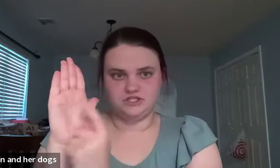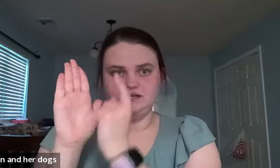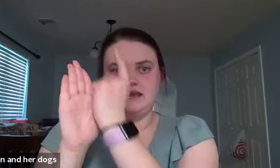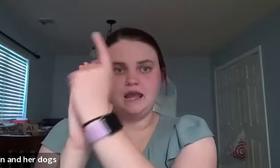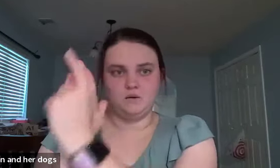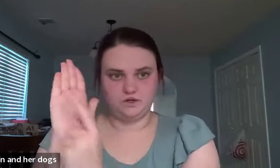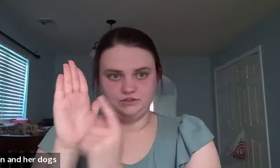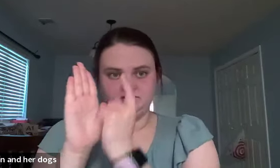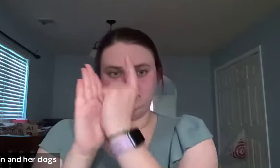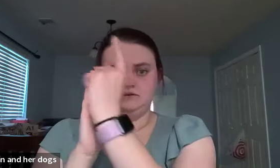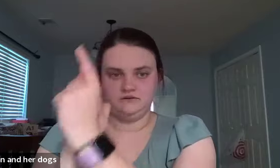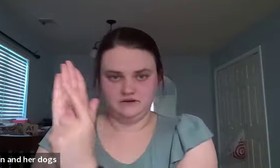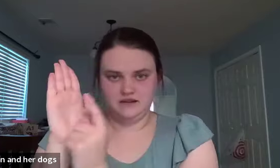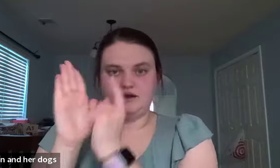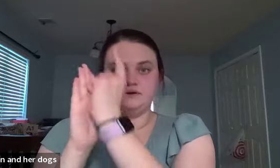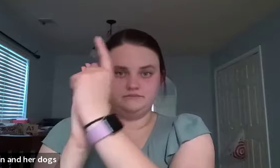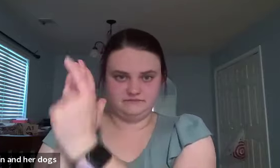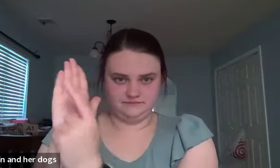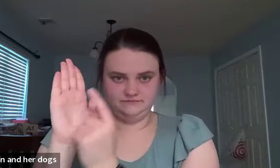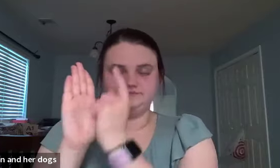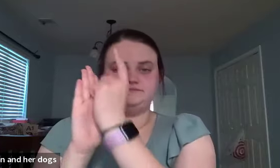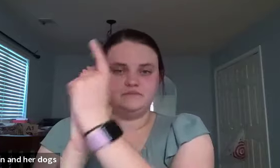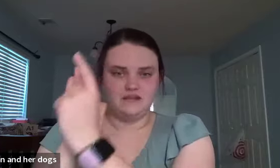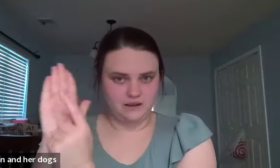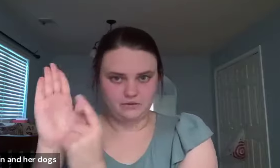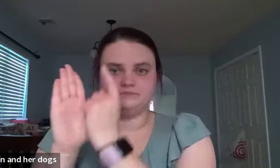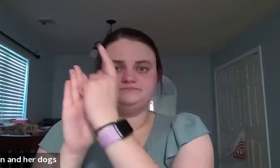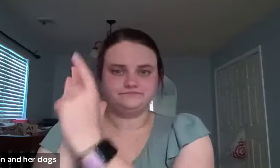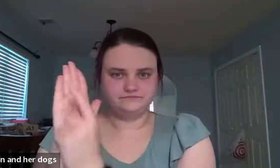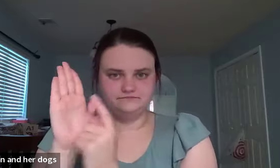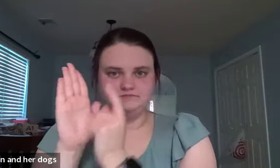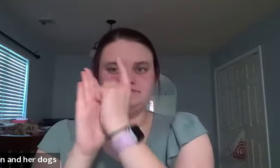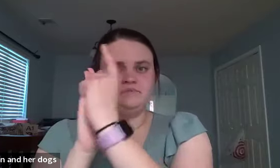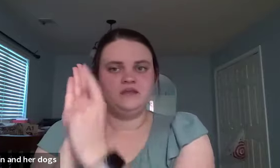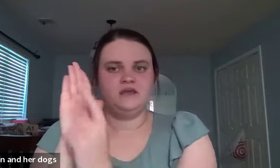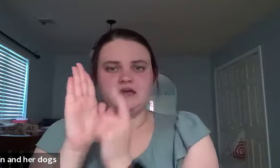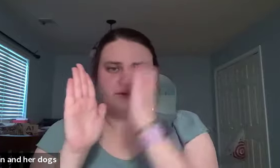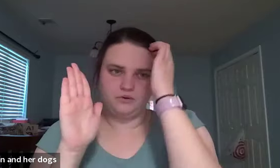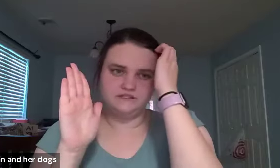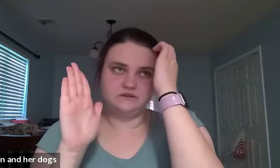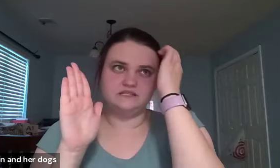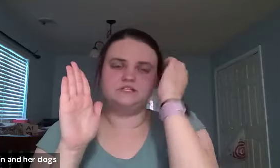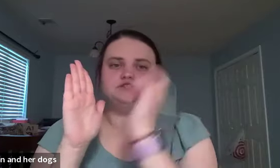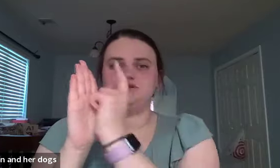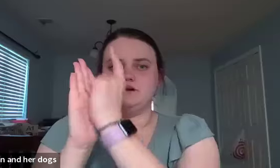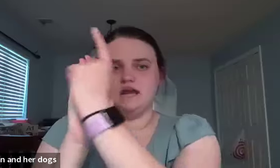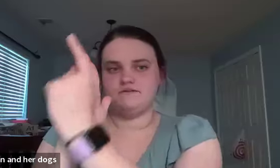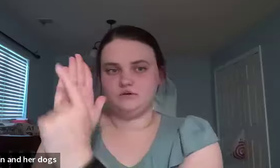motion. Hour, hour, hour. And the importance with this one is you do want to have it